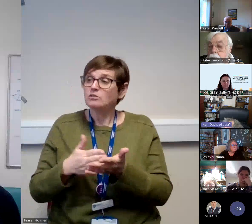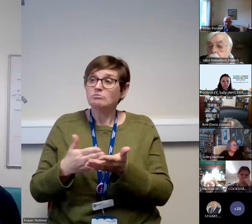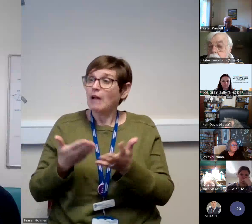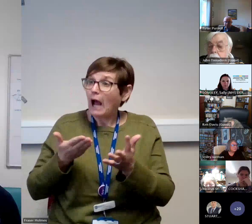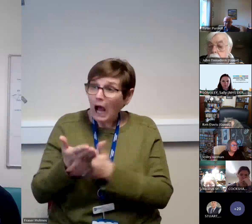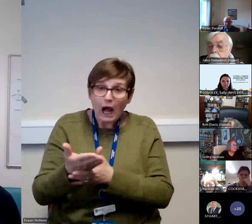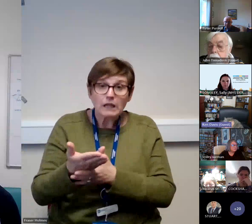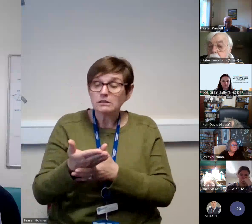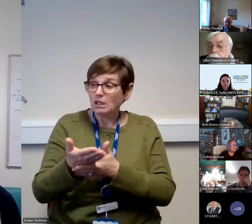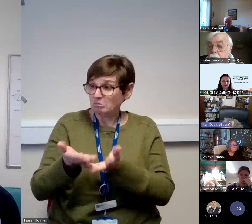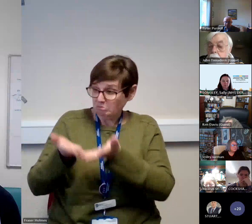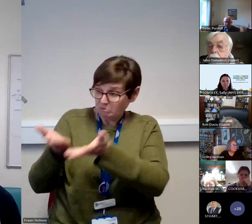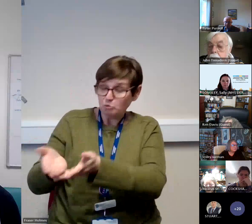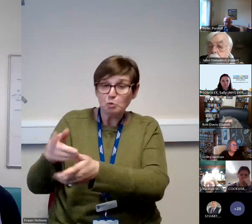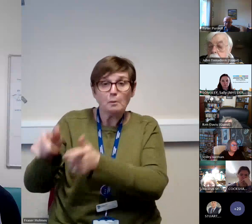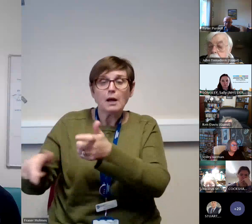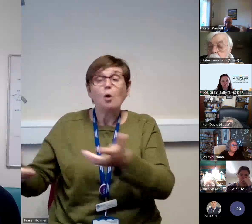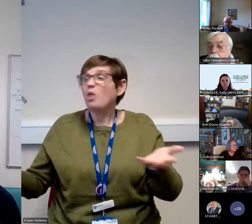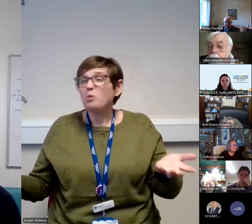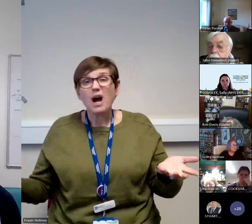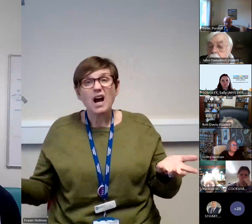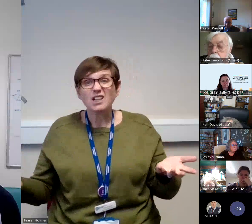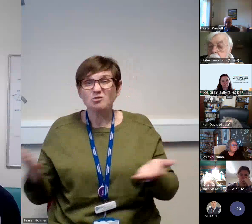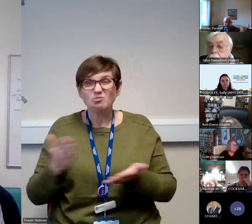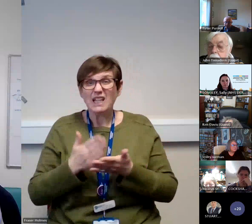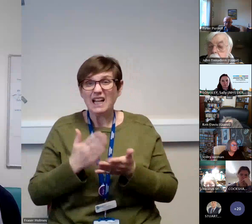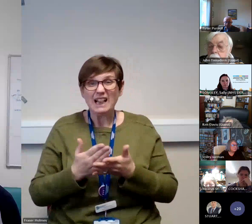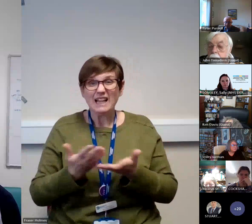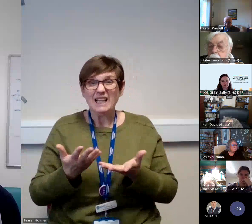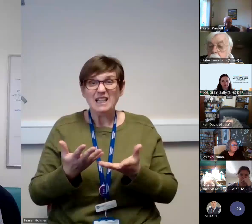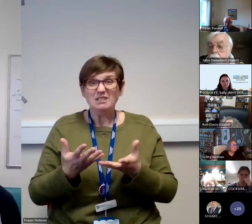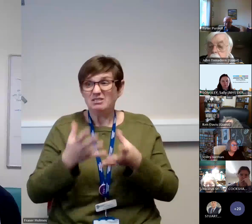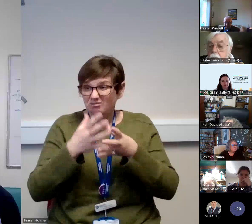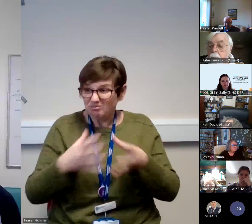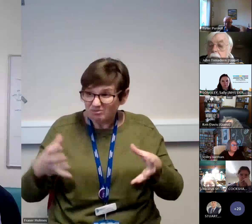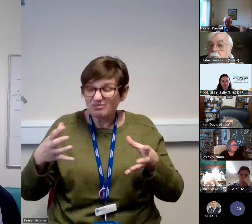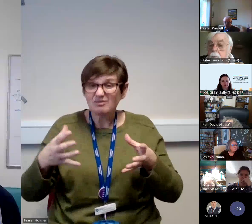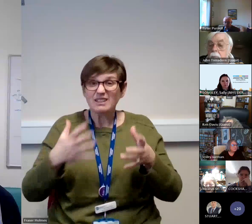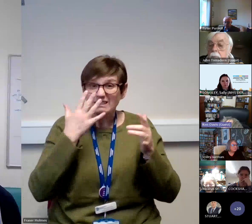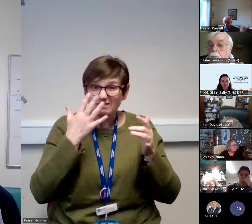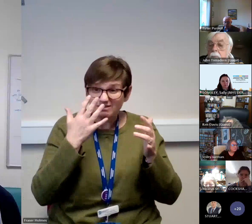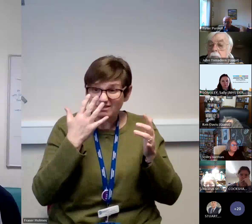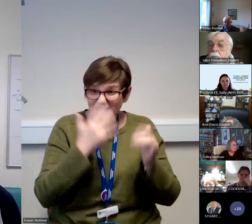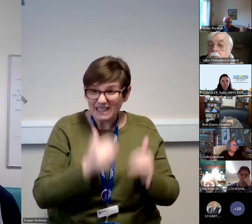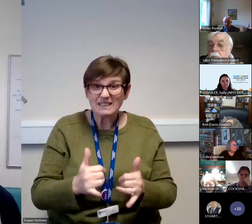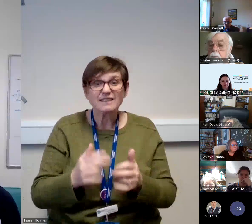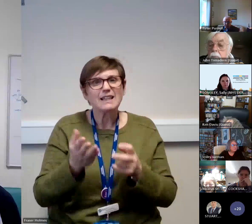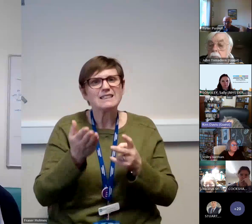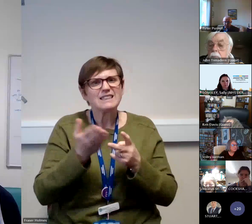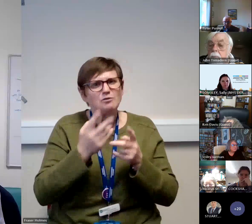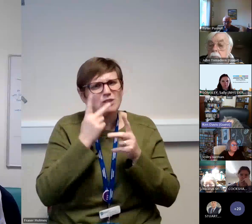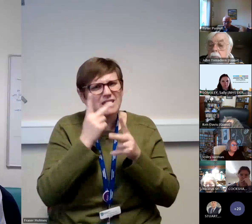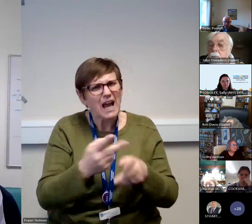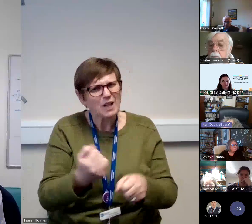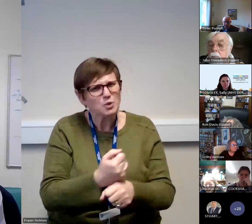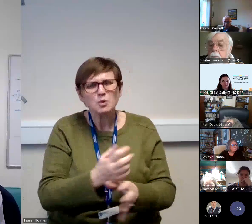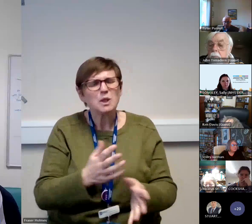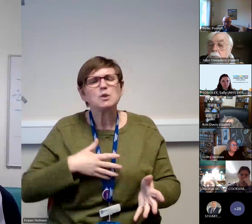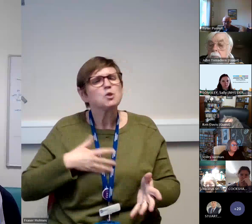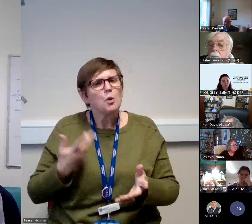to patients. Otherwise, all we're doing is increasing the amount of testing secondary care does. We don't want to do that. We do want to get into